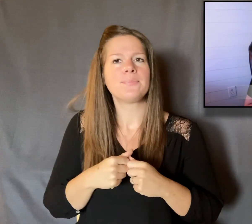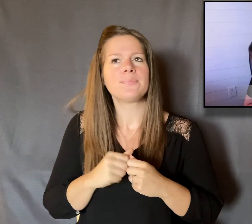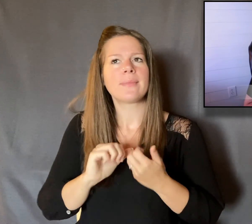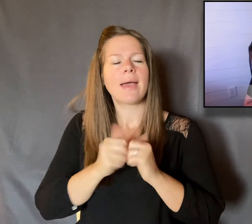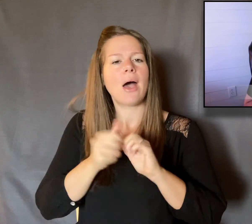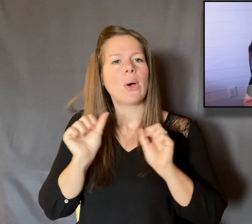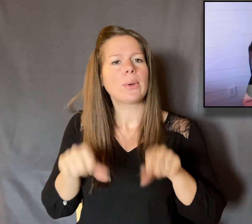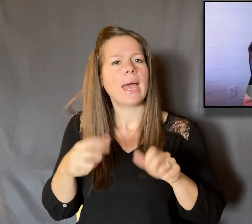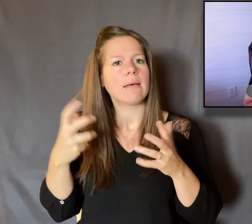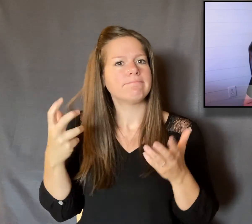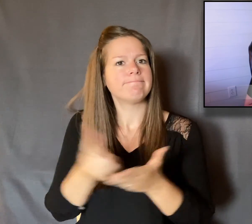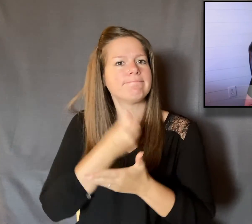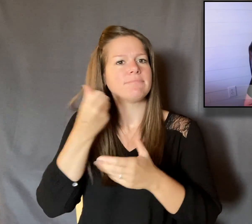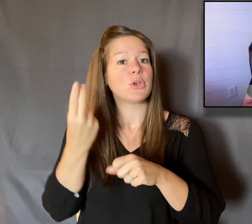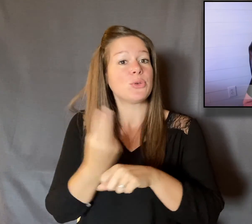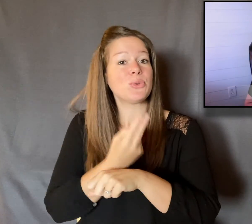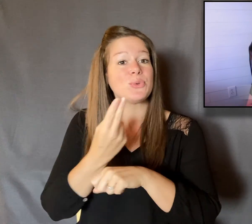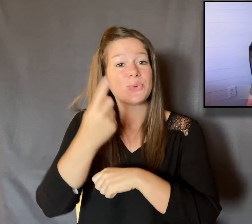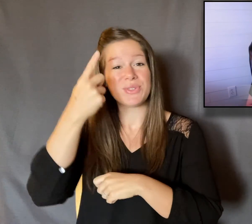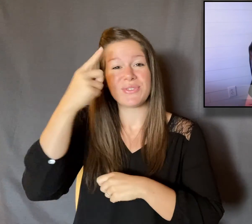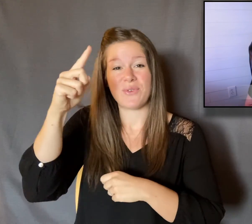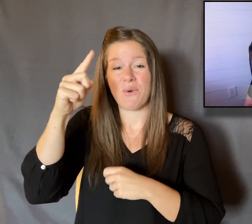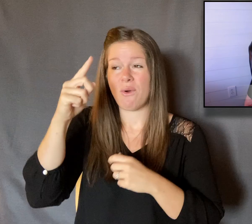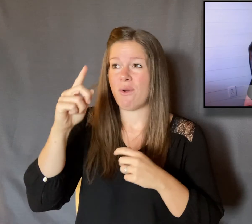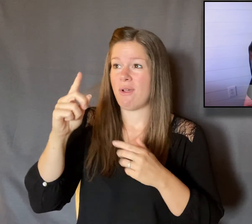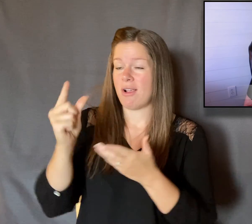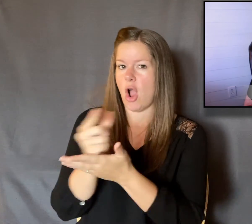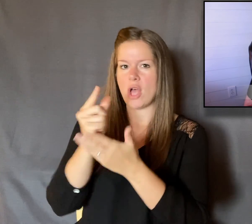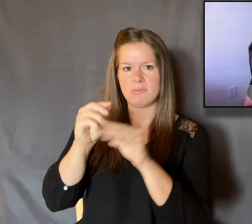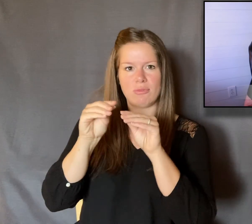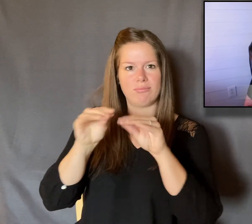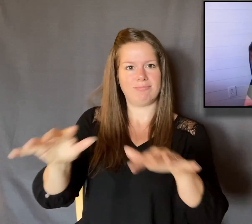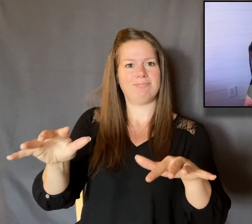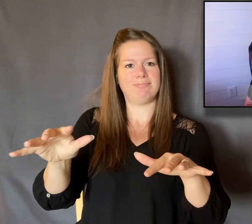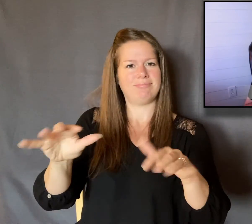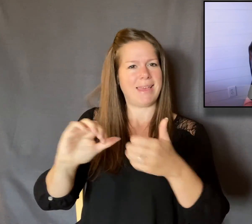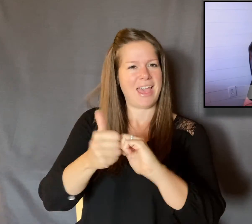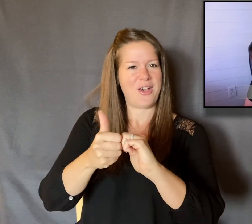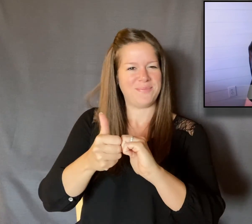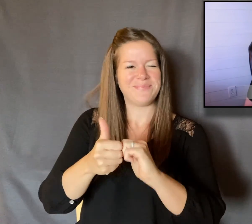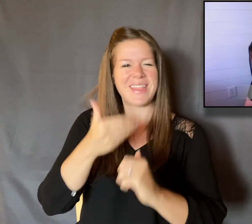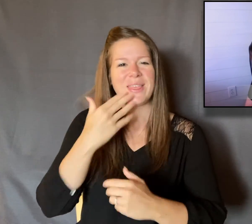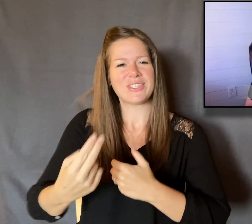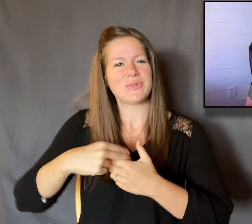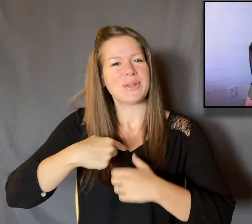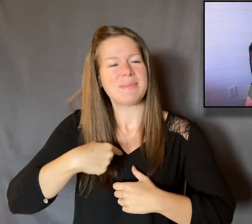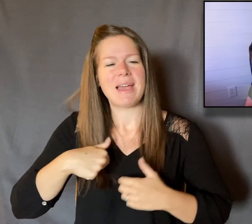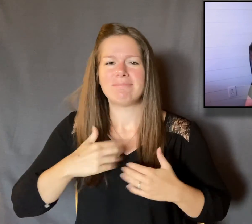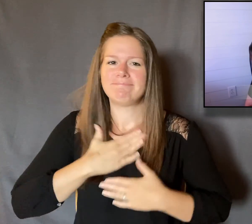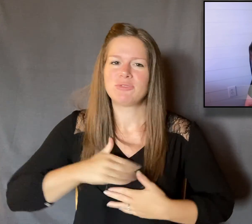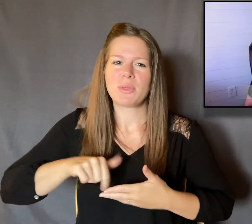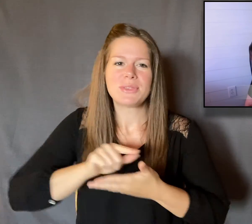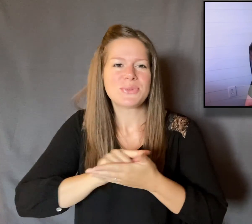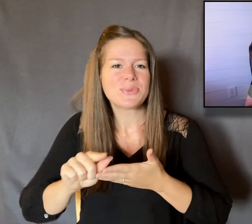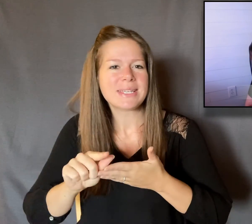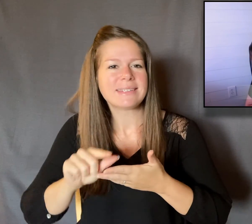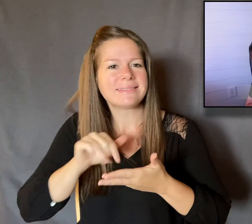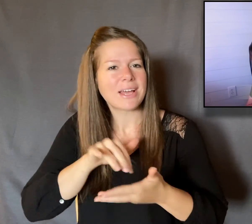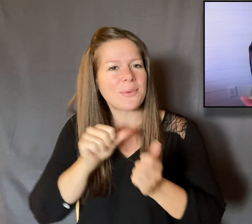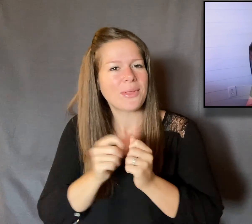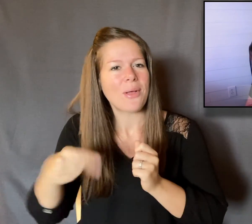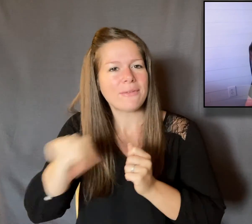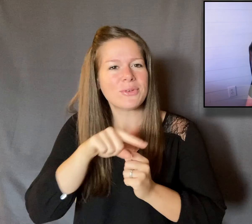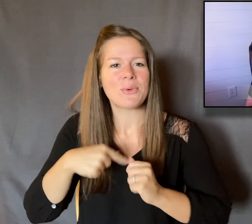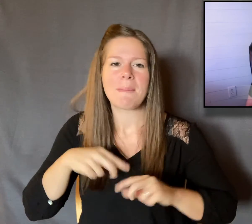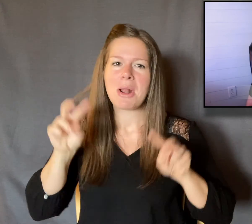I leverage that identity for the advancement of the gospel? Thanks for joining me, guys. I had a good week with you. I look forward